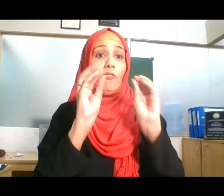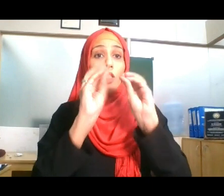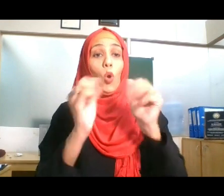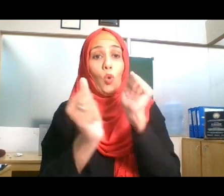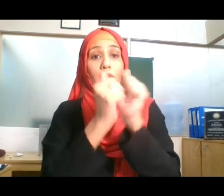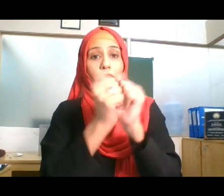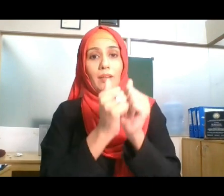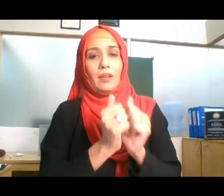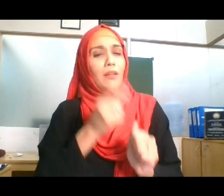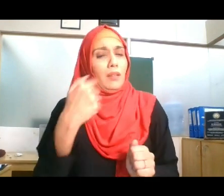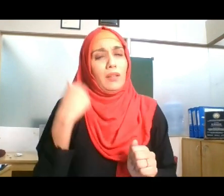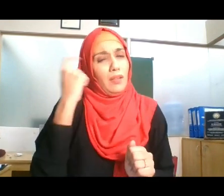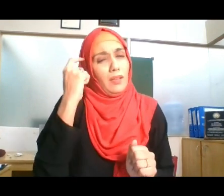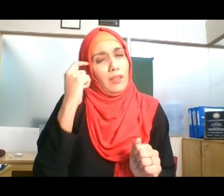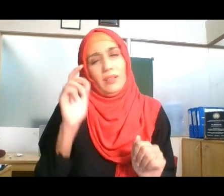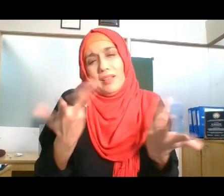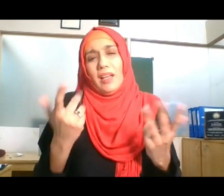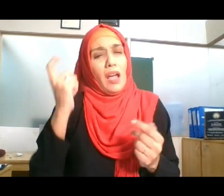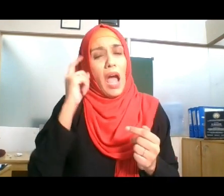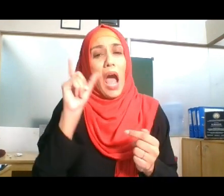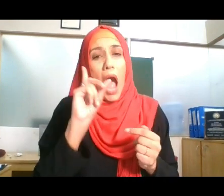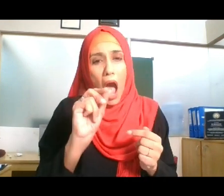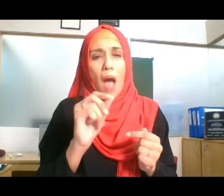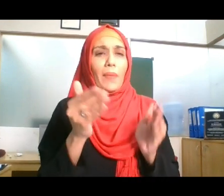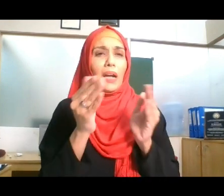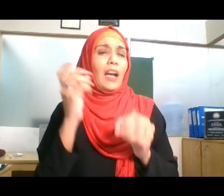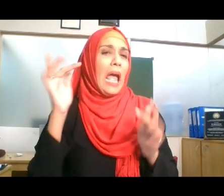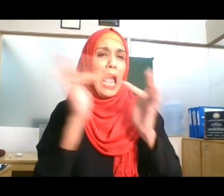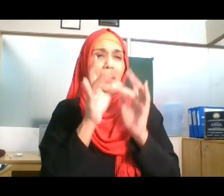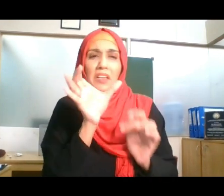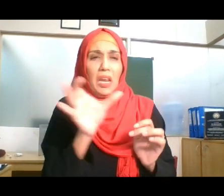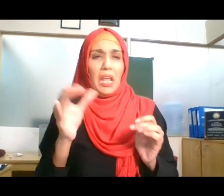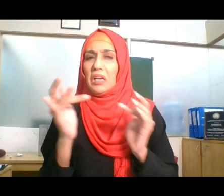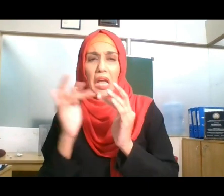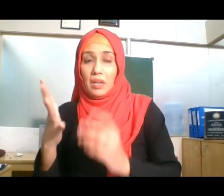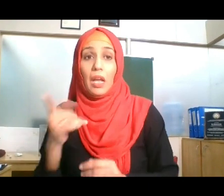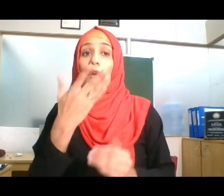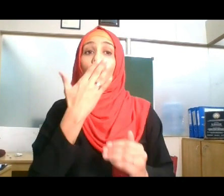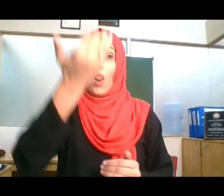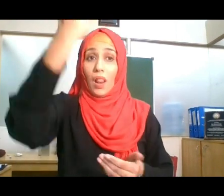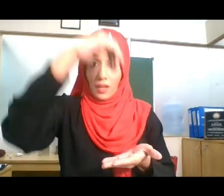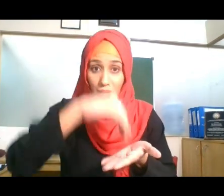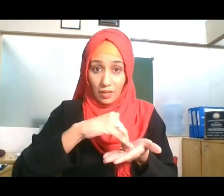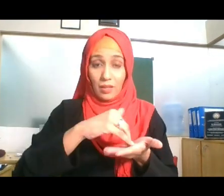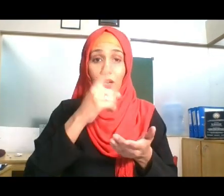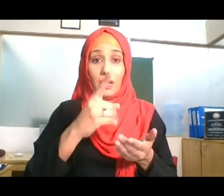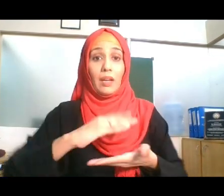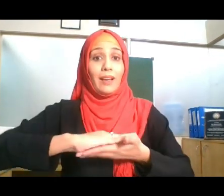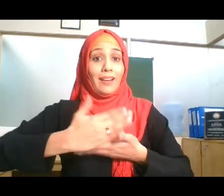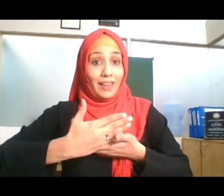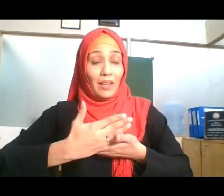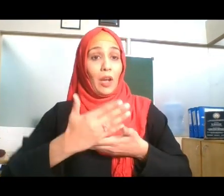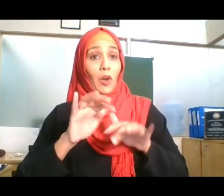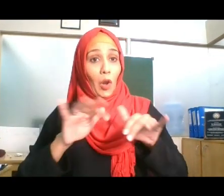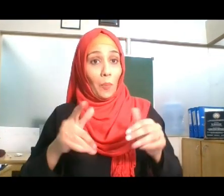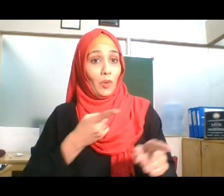from the village where they don't have any devices in their home, when they come to school, they become computer literate and